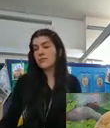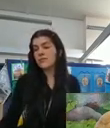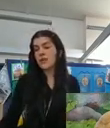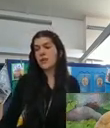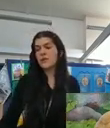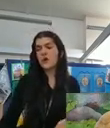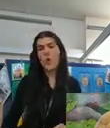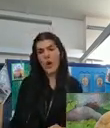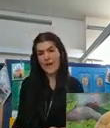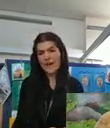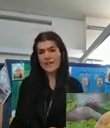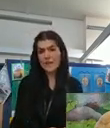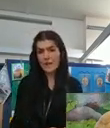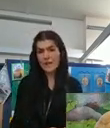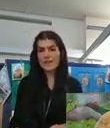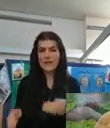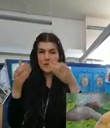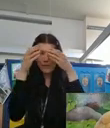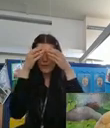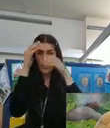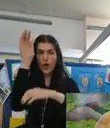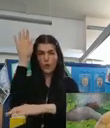It was quiet in the deep, dark